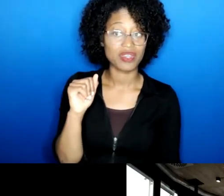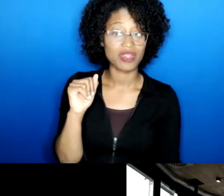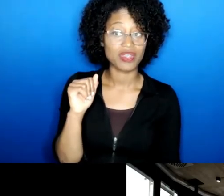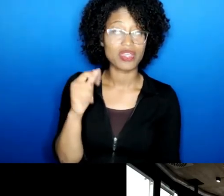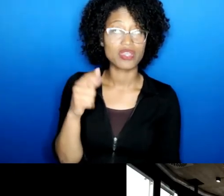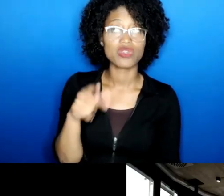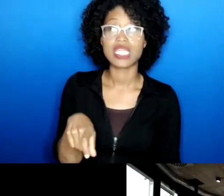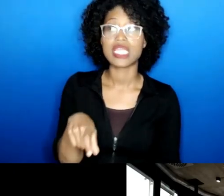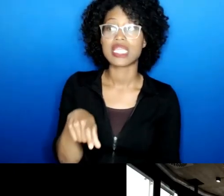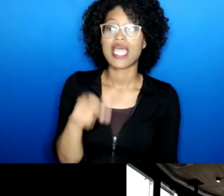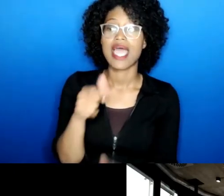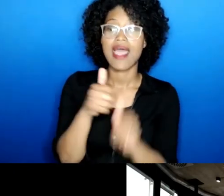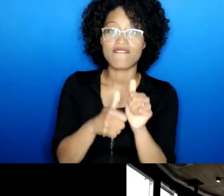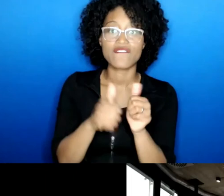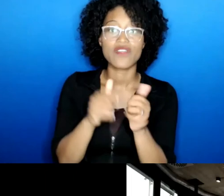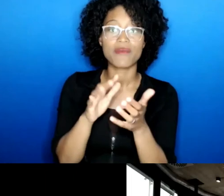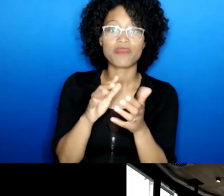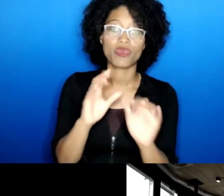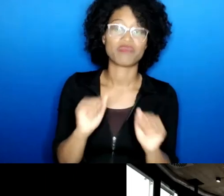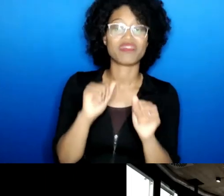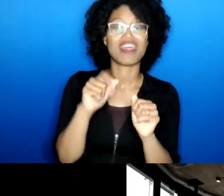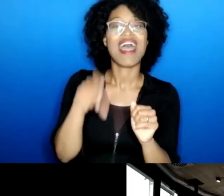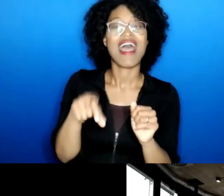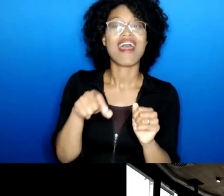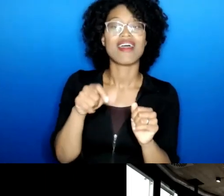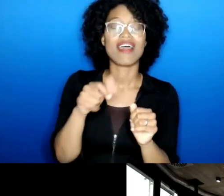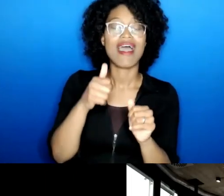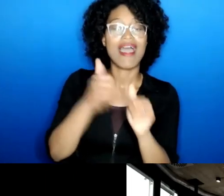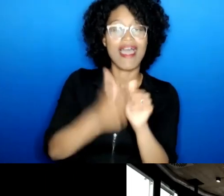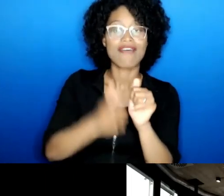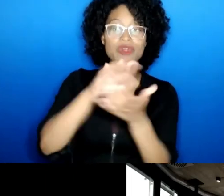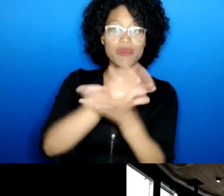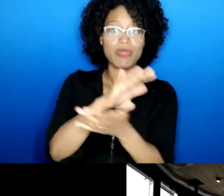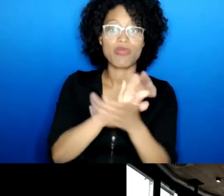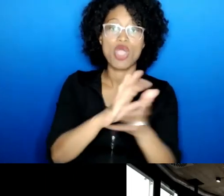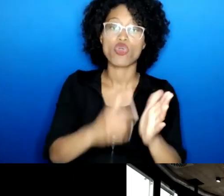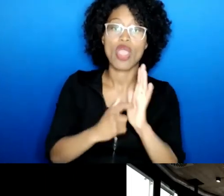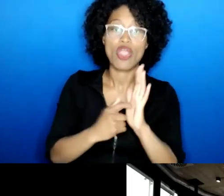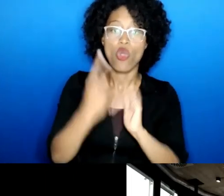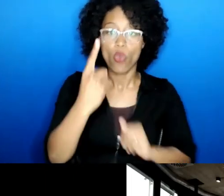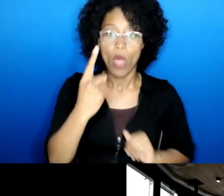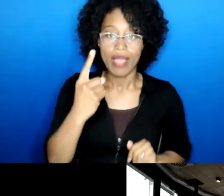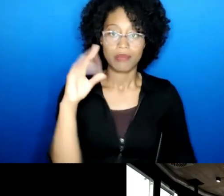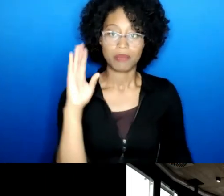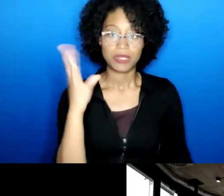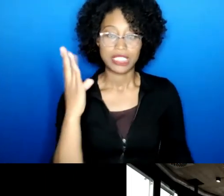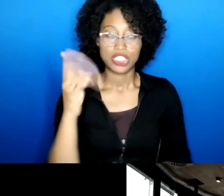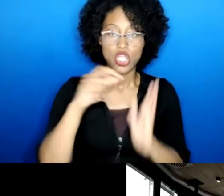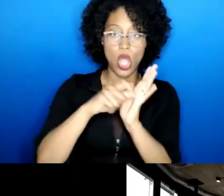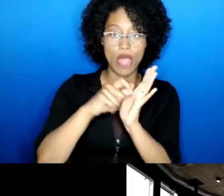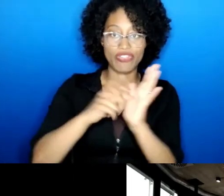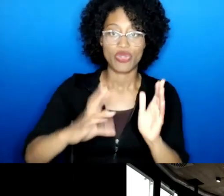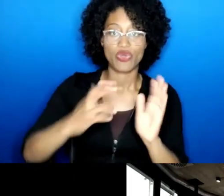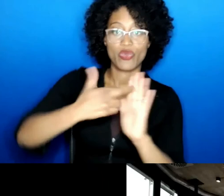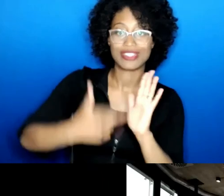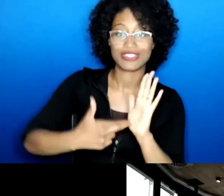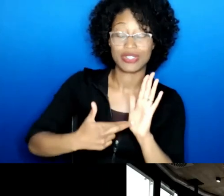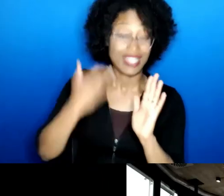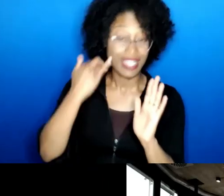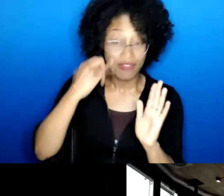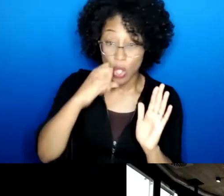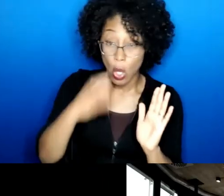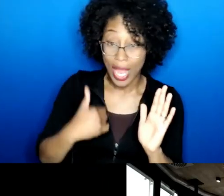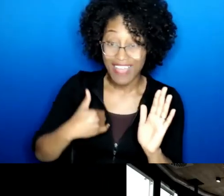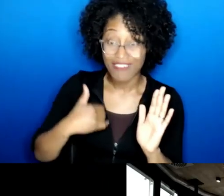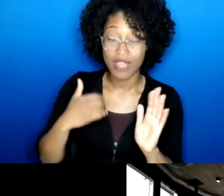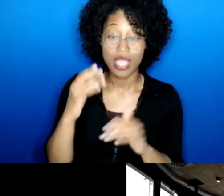every paper has to have one presenting author registered. If a paper doesn't have a